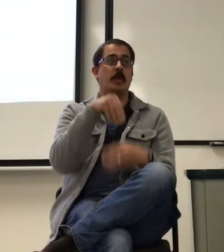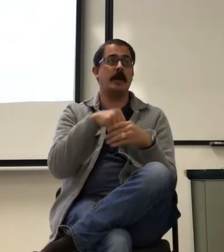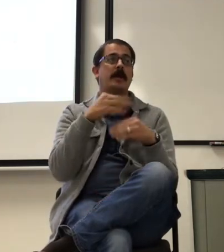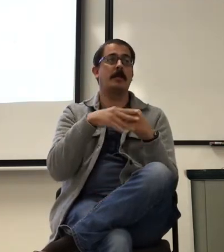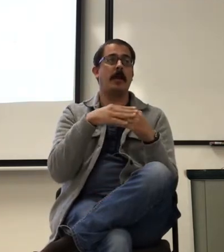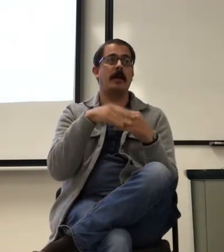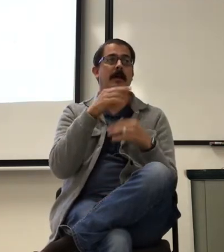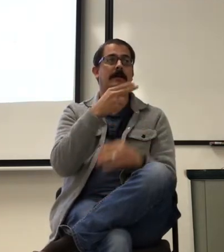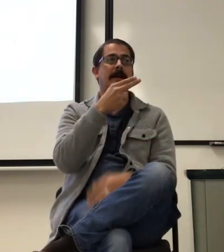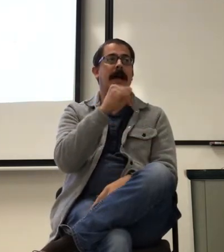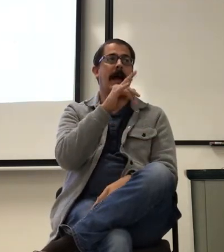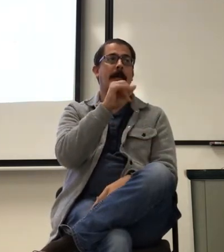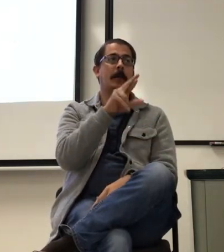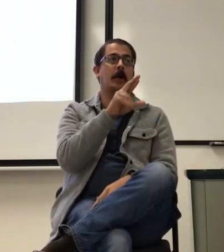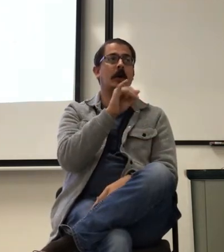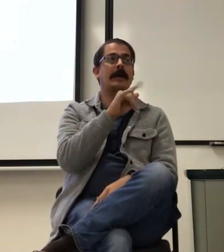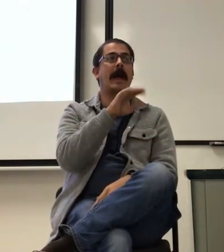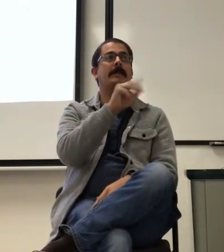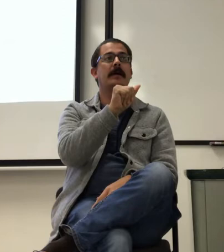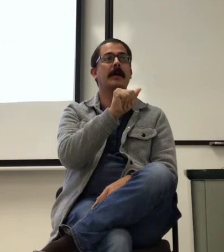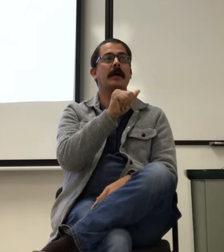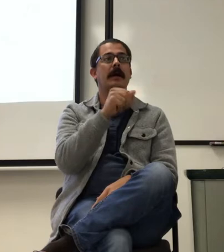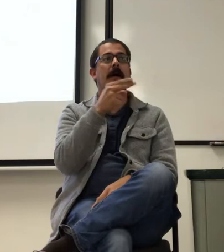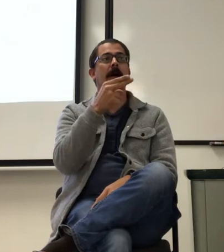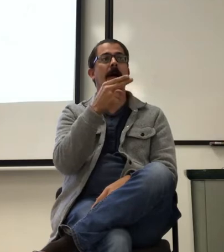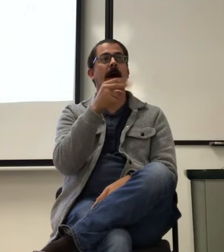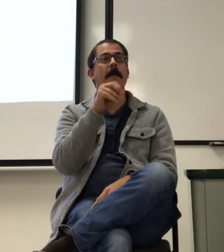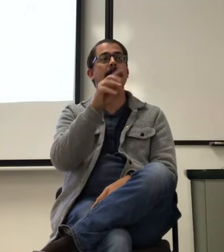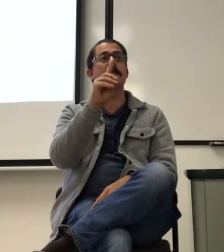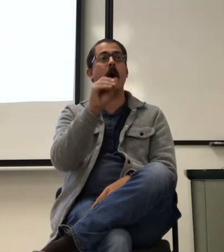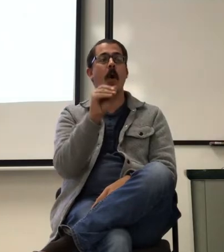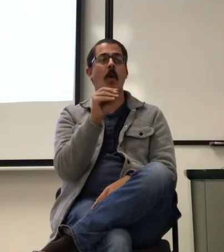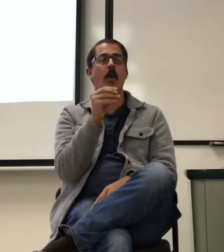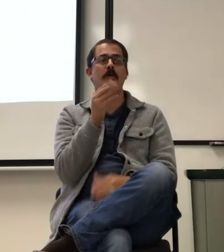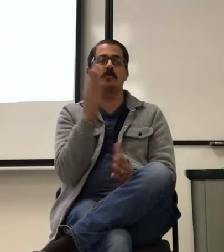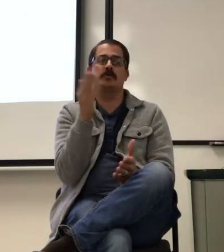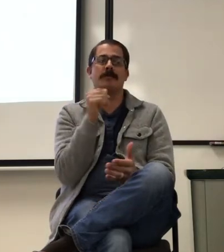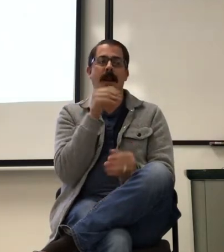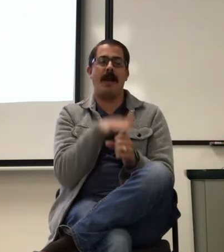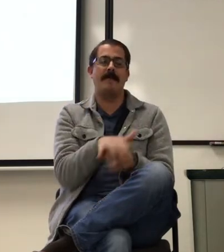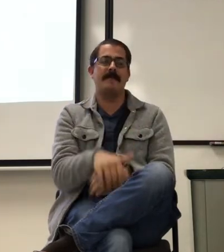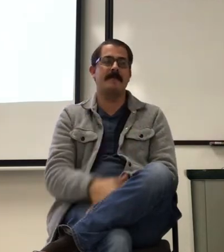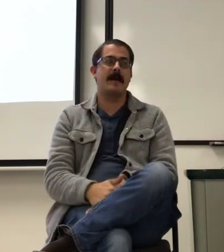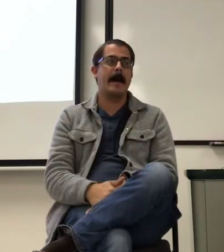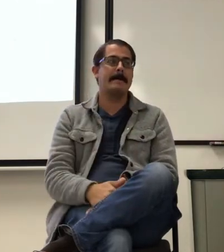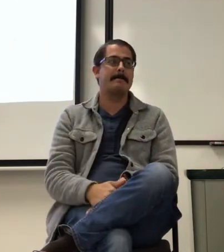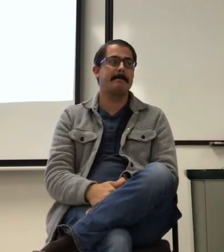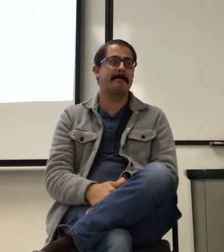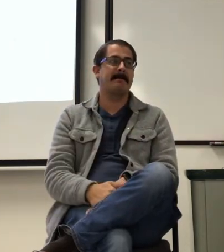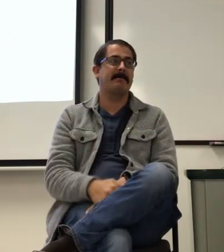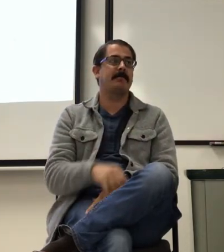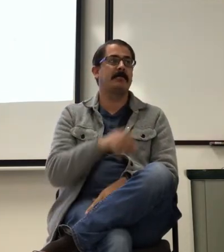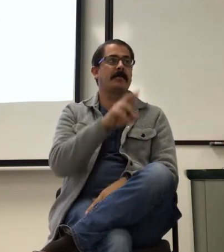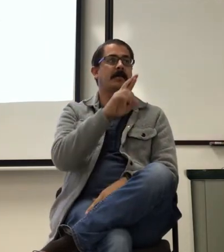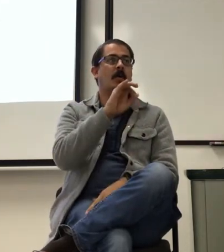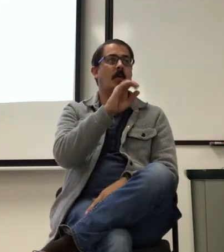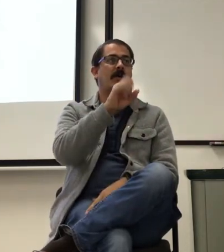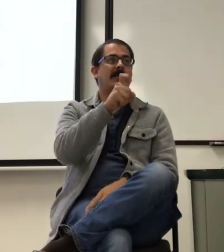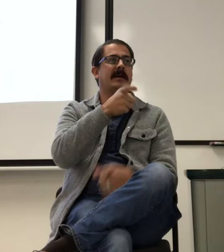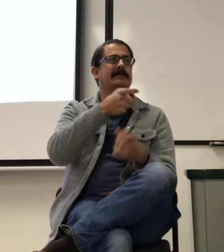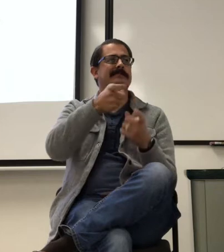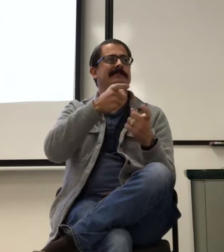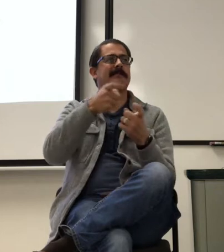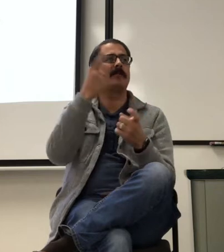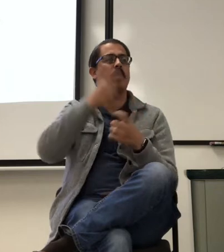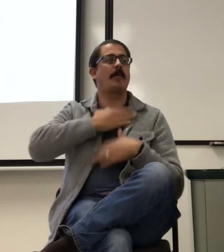is hypercapnia, and hypocapnia is too little. Now, the reflex mechanism for controlling